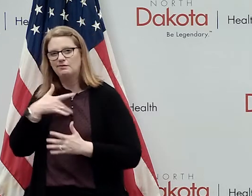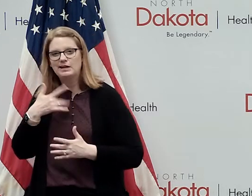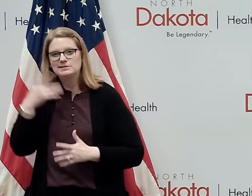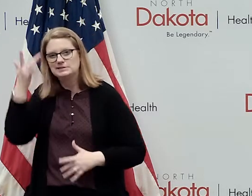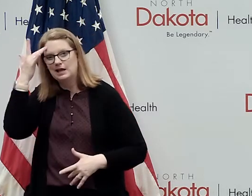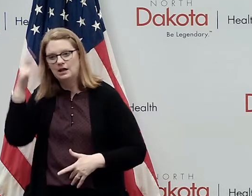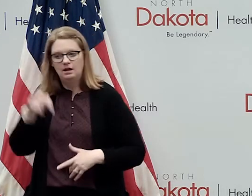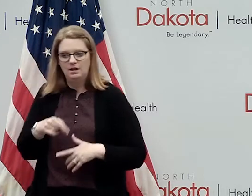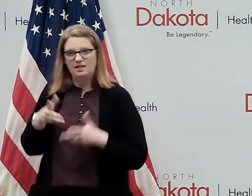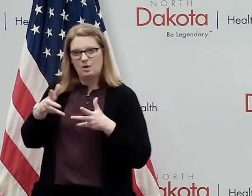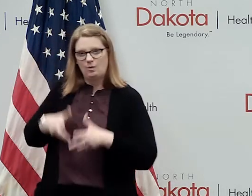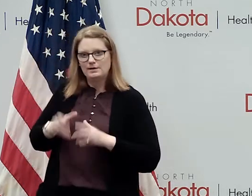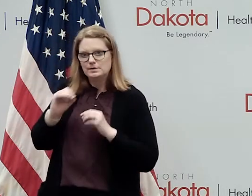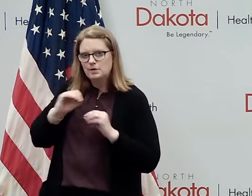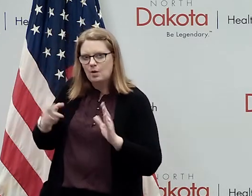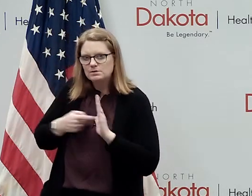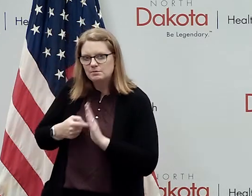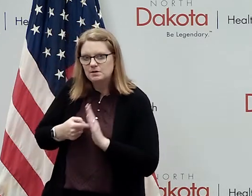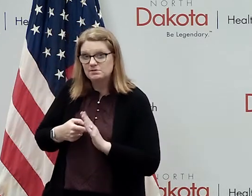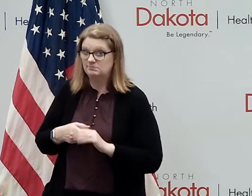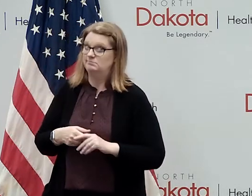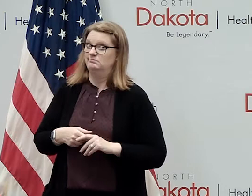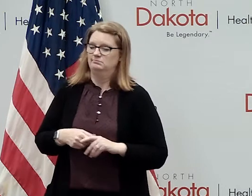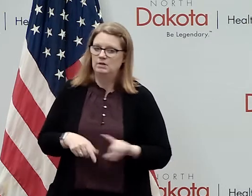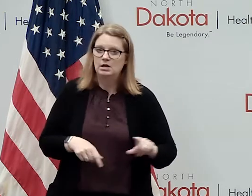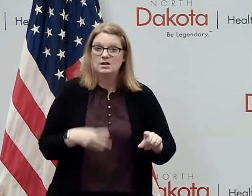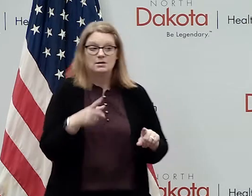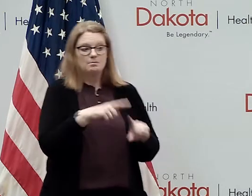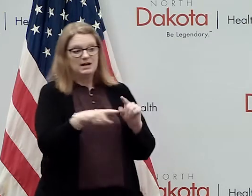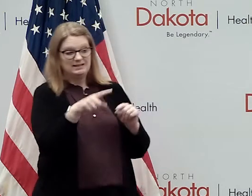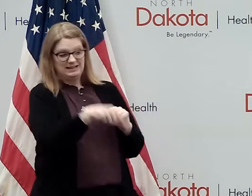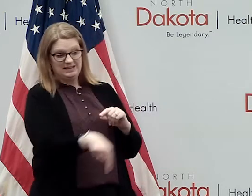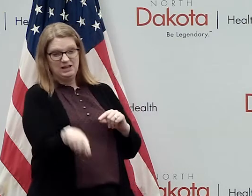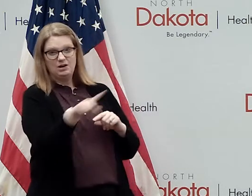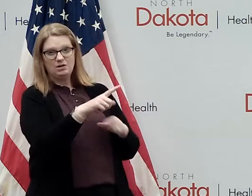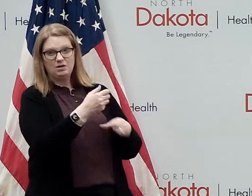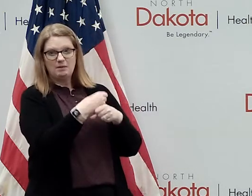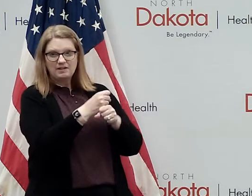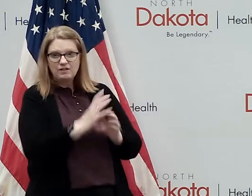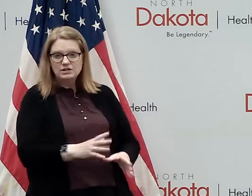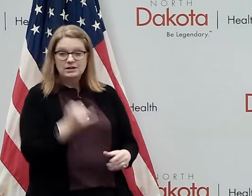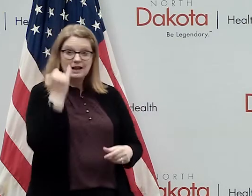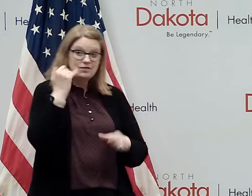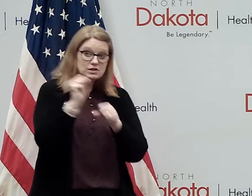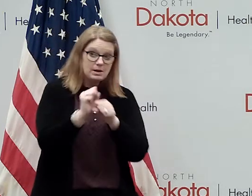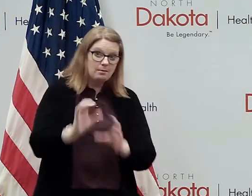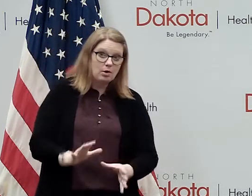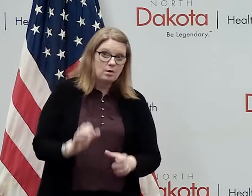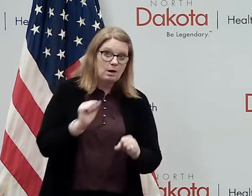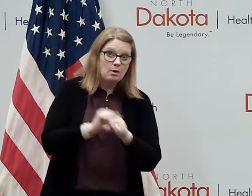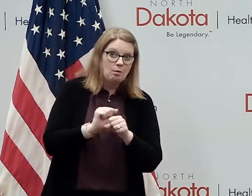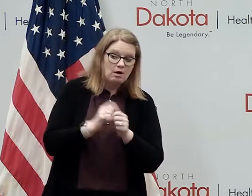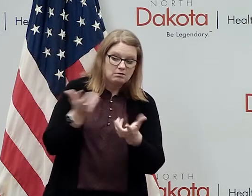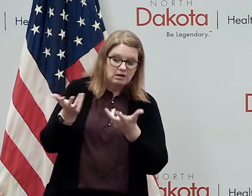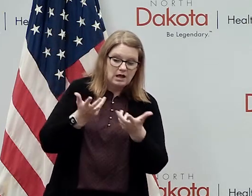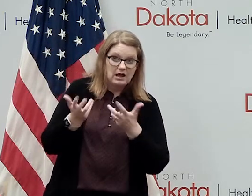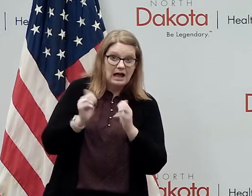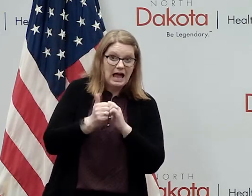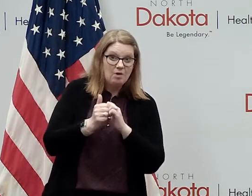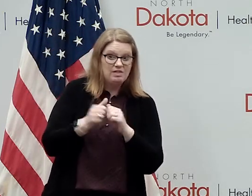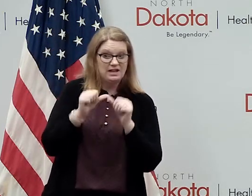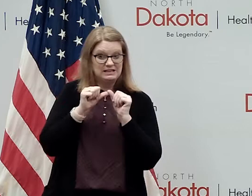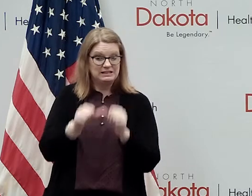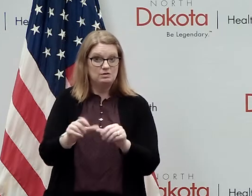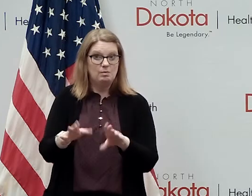our testing. We've got the capacity to do it. So if there's any employers that are out there that want to work with us about how to make sure they can stay